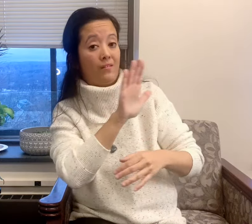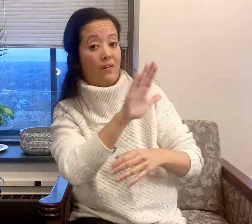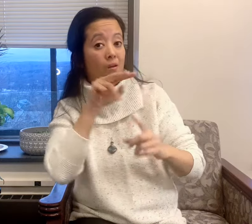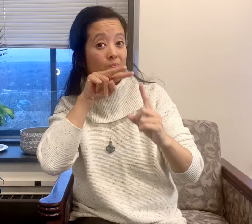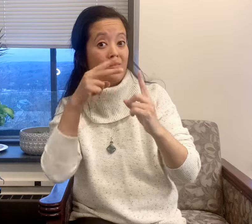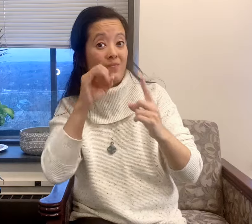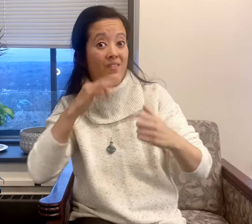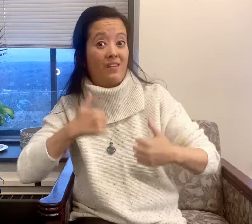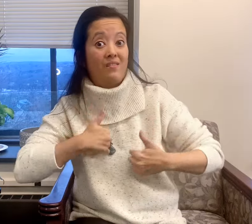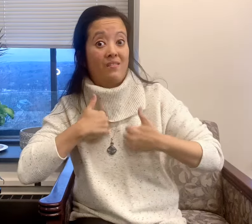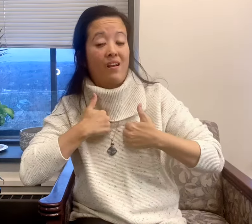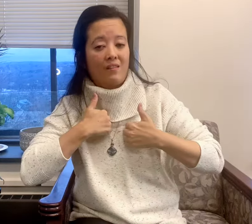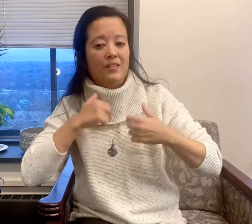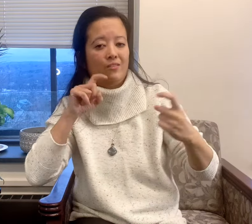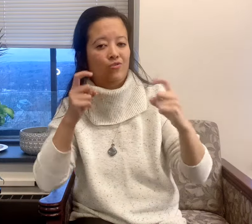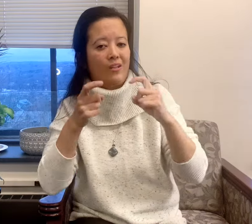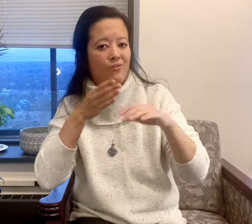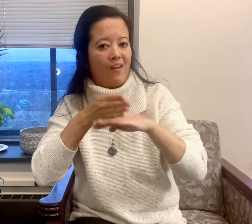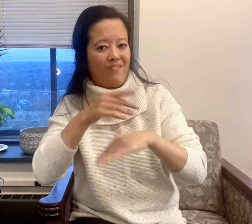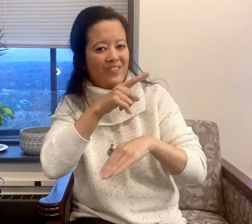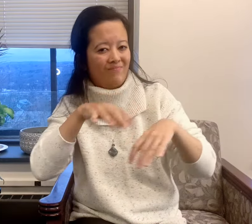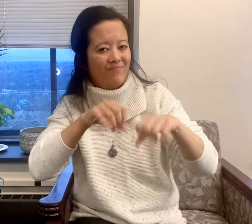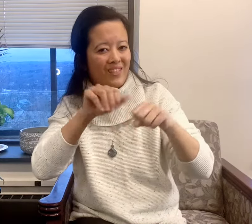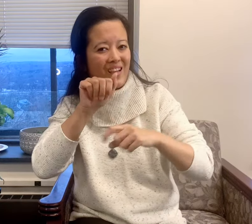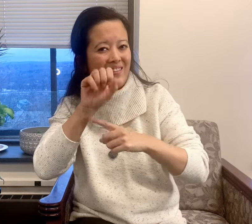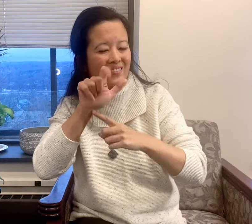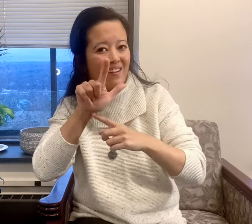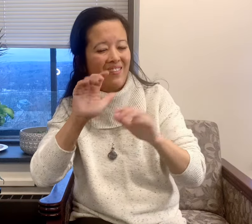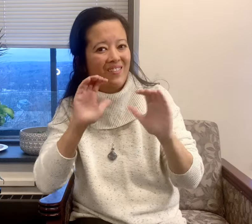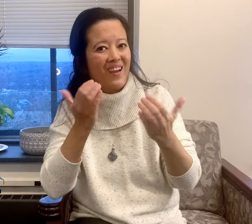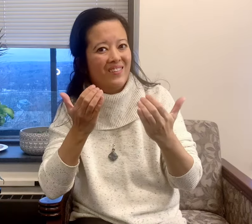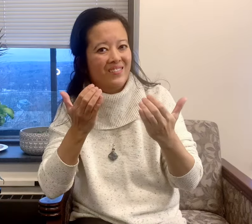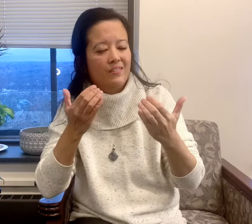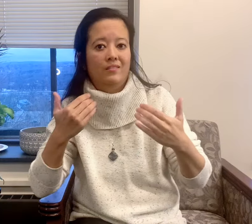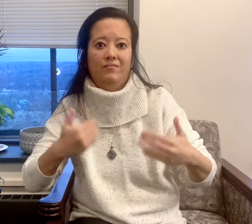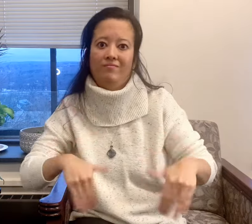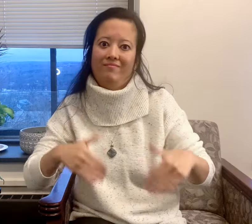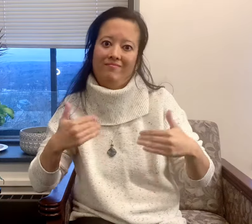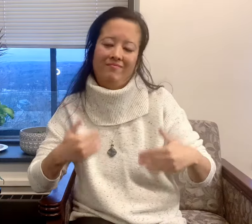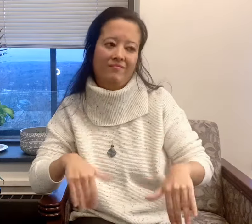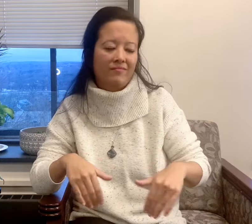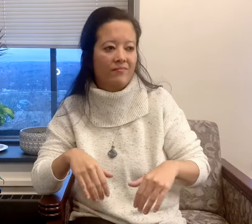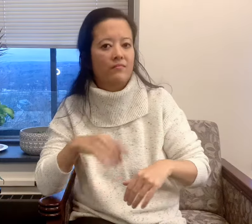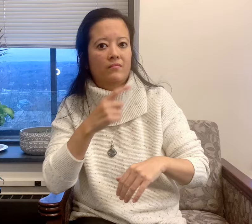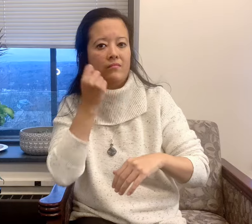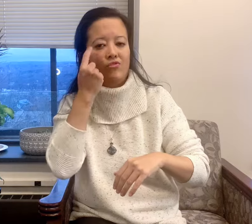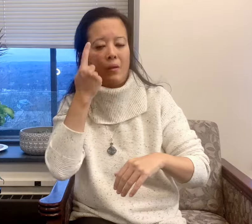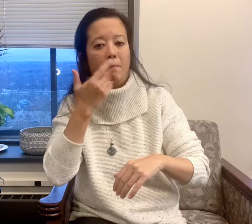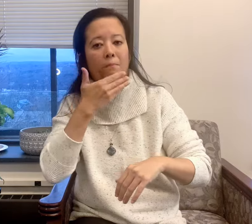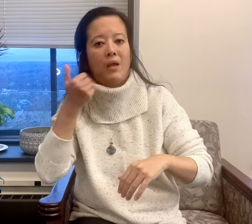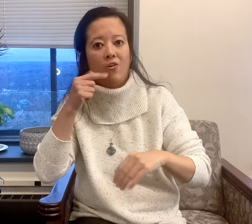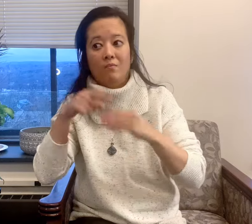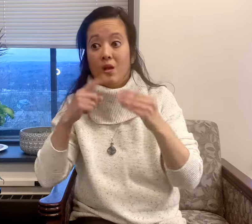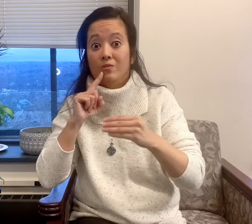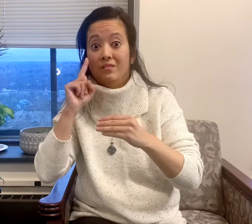I really enjoy learning that and seeing their perspectives change as they experience this